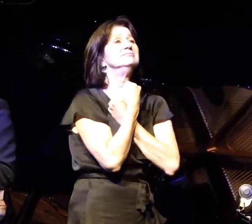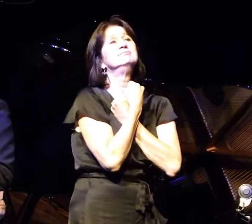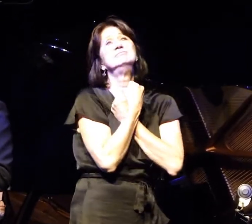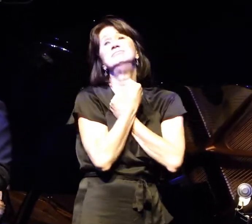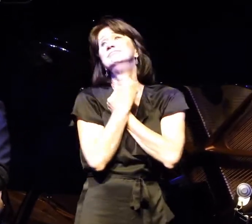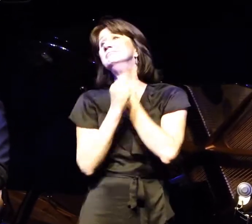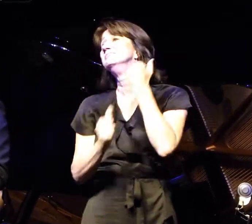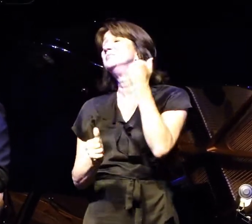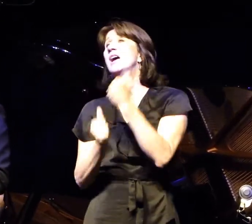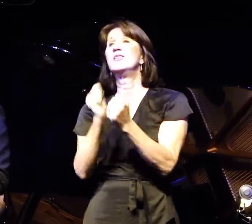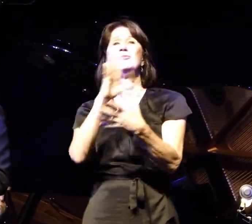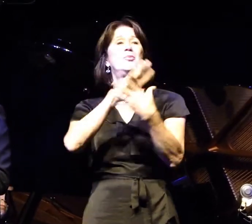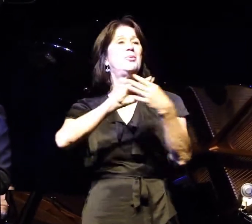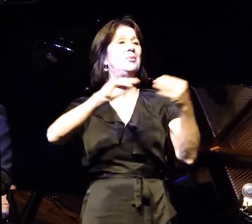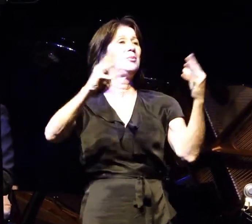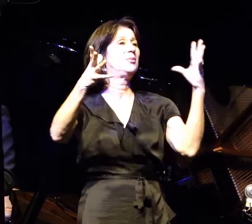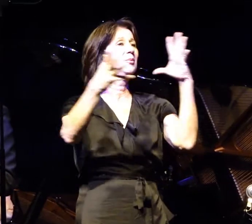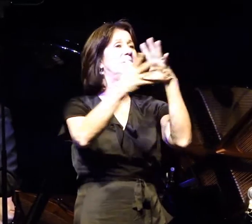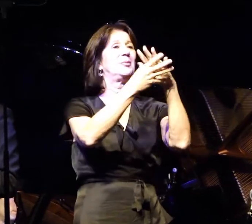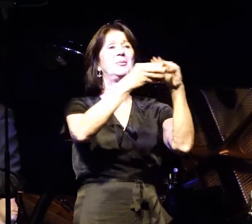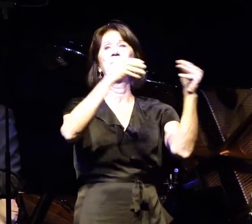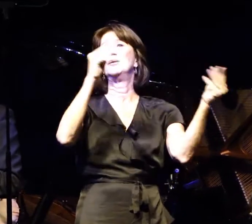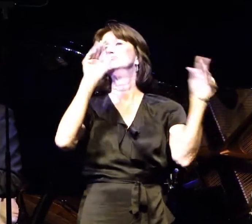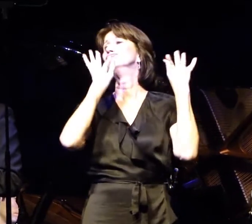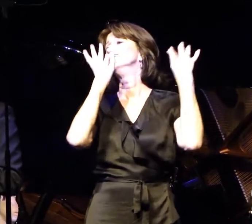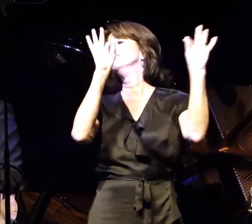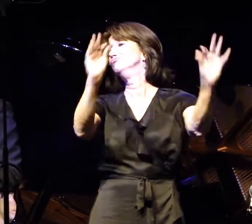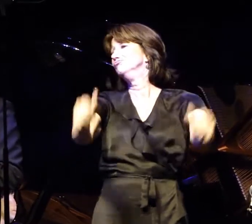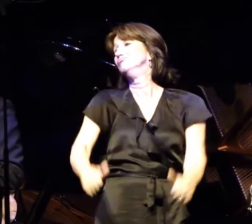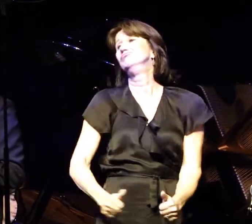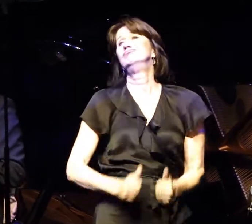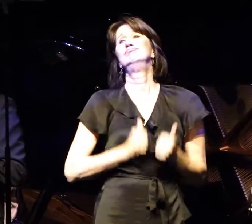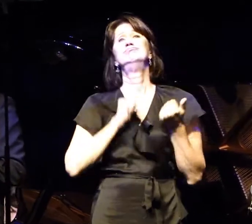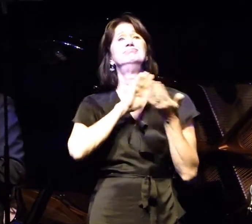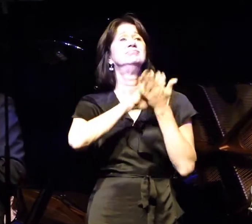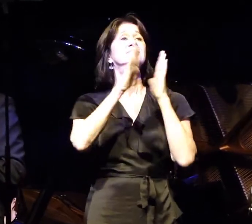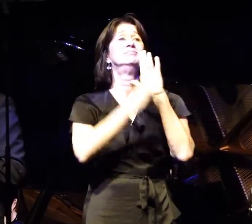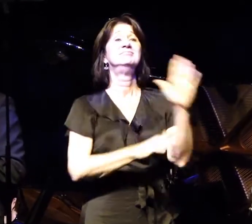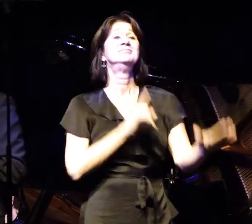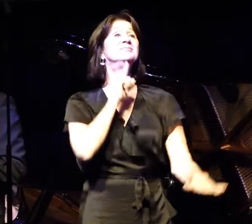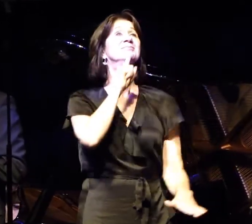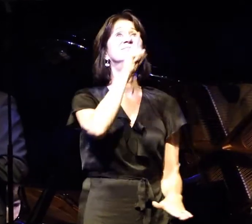as every fairy tale comes real.